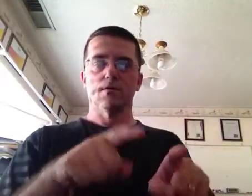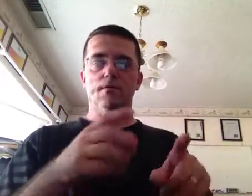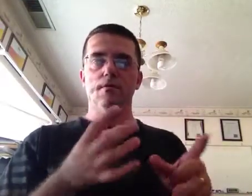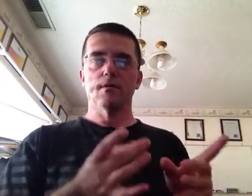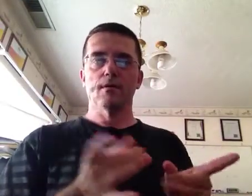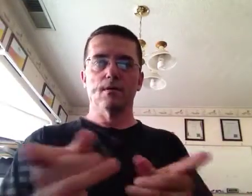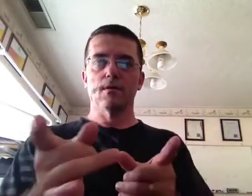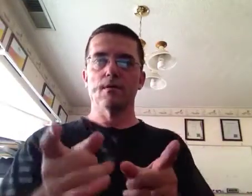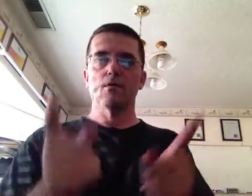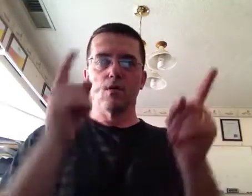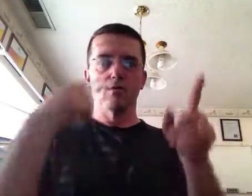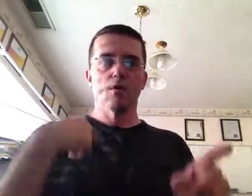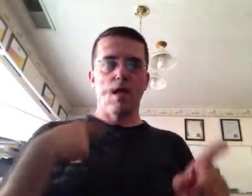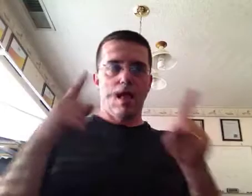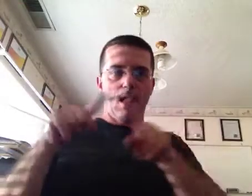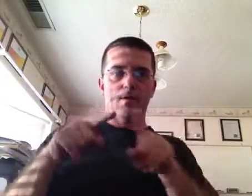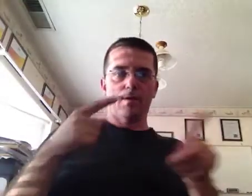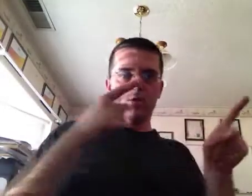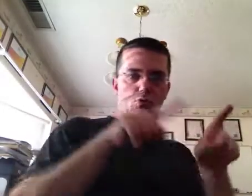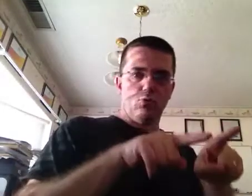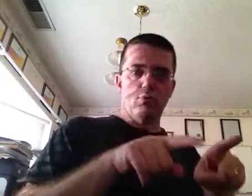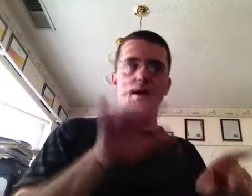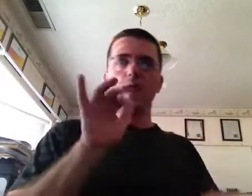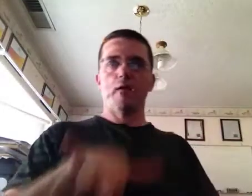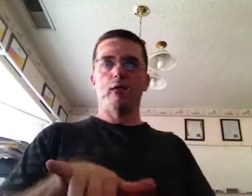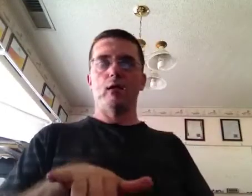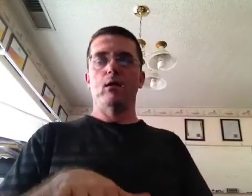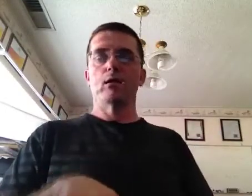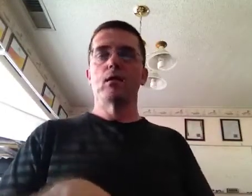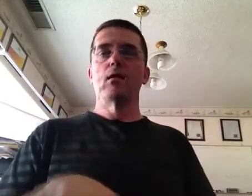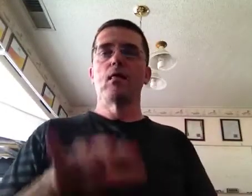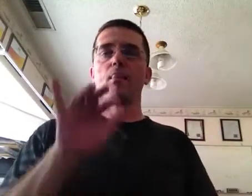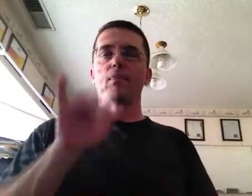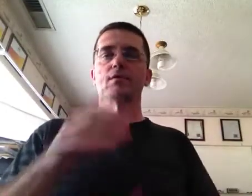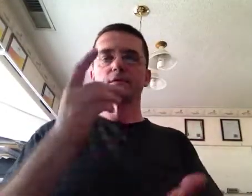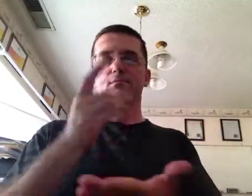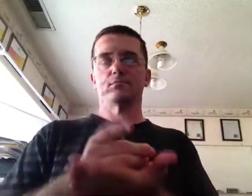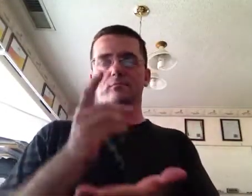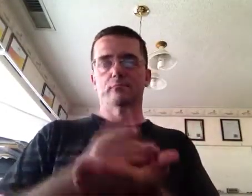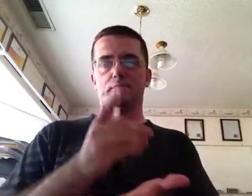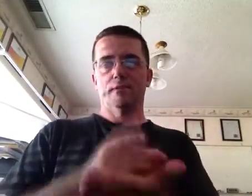deal. That's it. This is the Dave Ramsey Show.